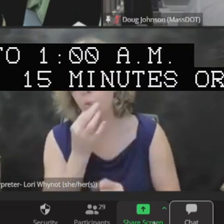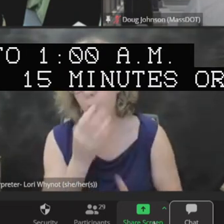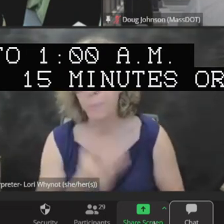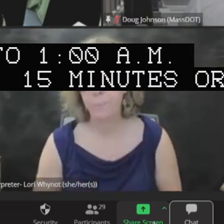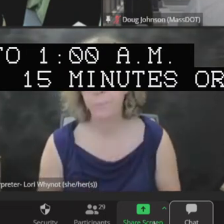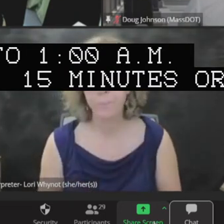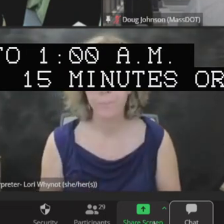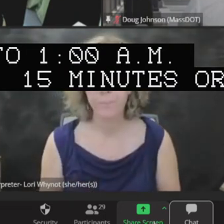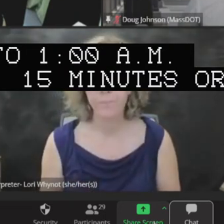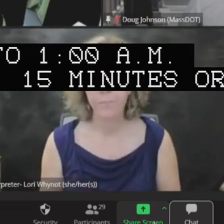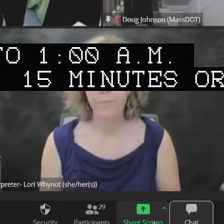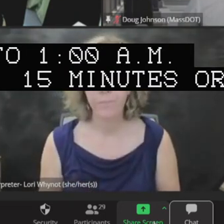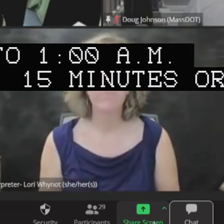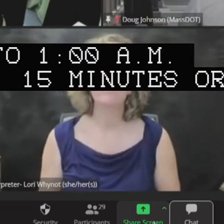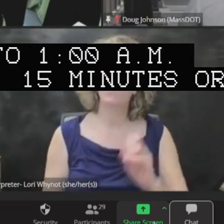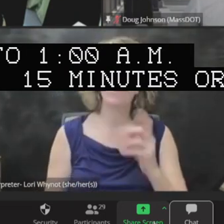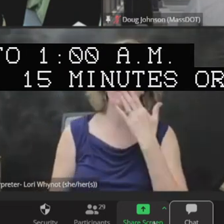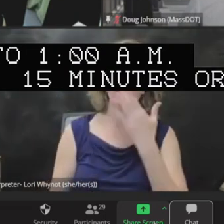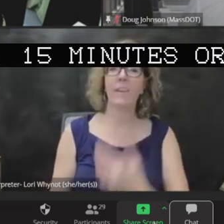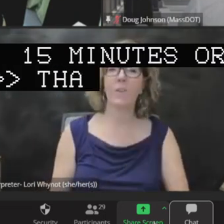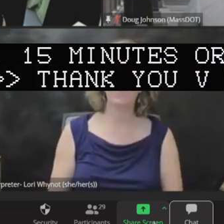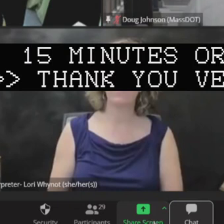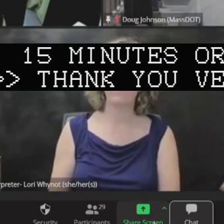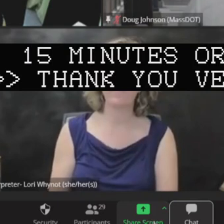Thank you very much.